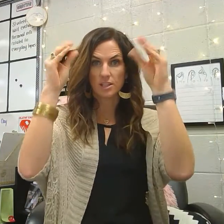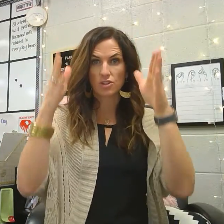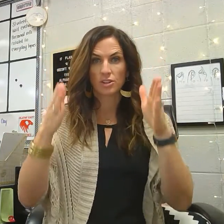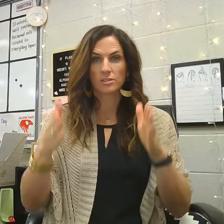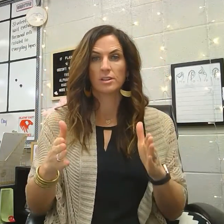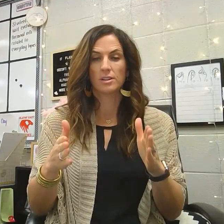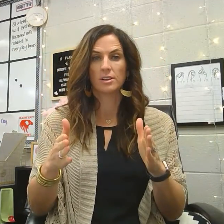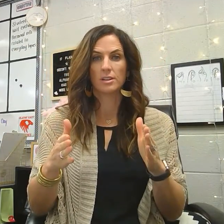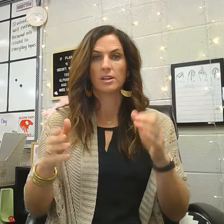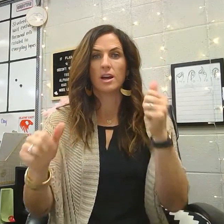teacher,